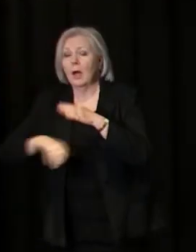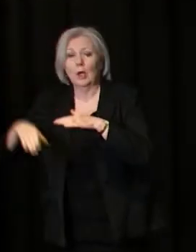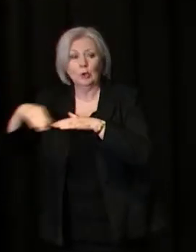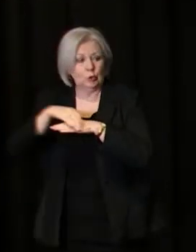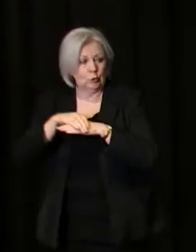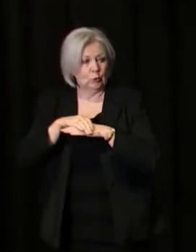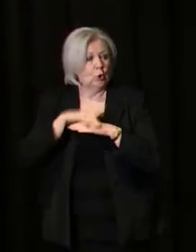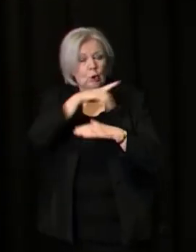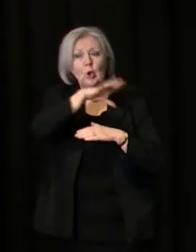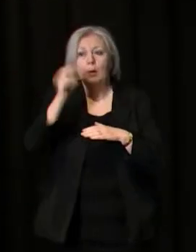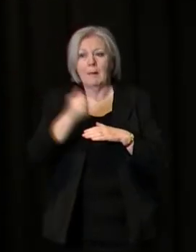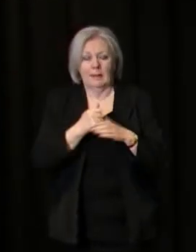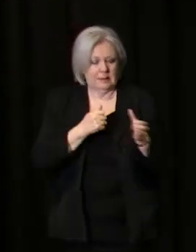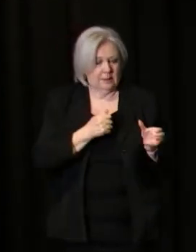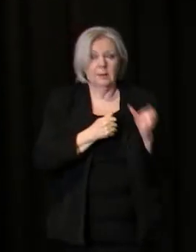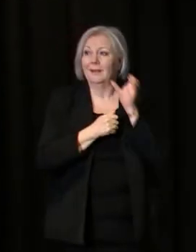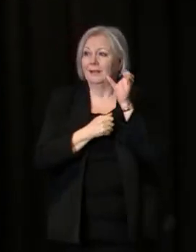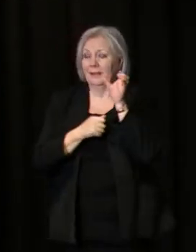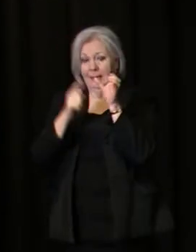right? What we're going to say